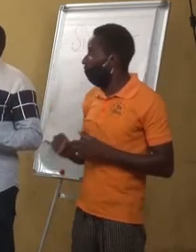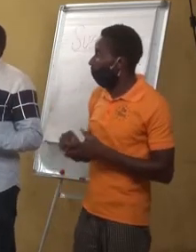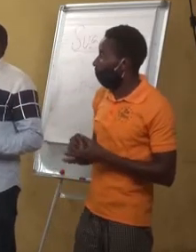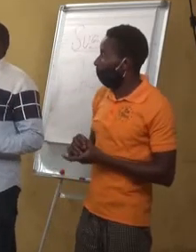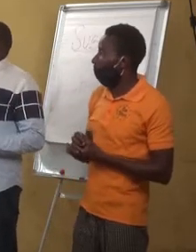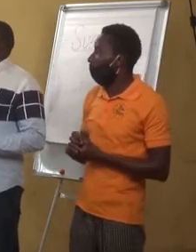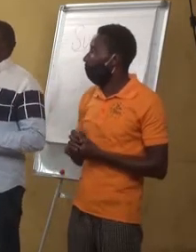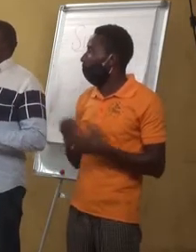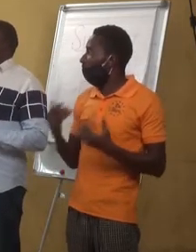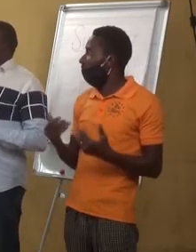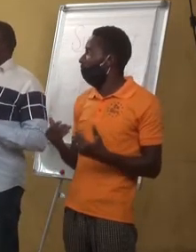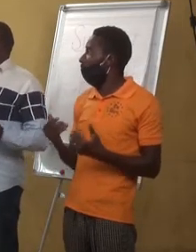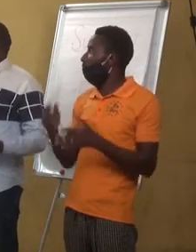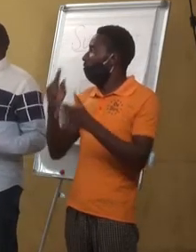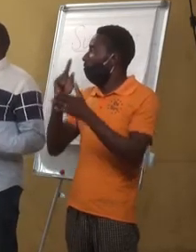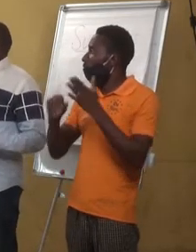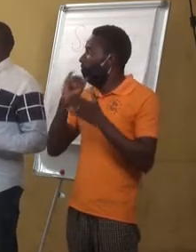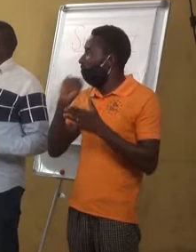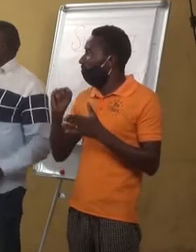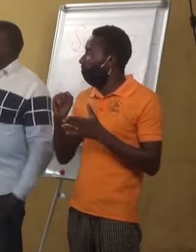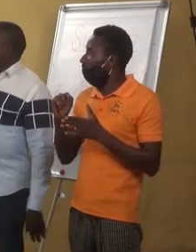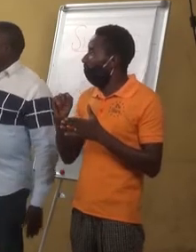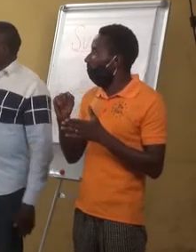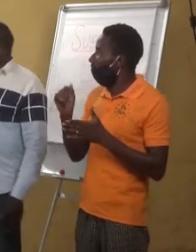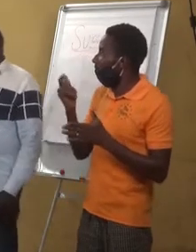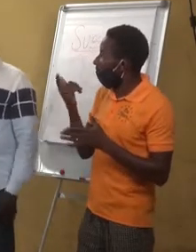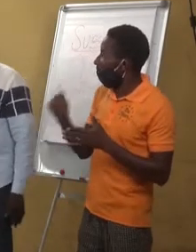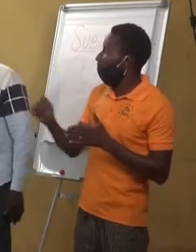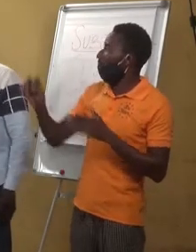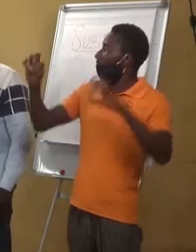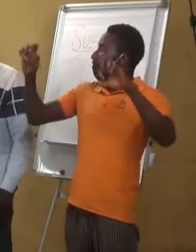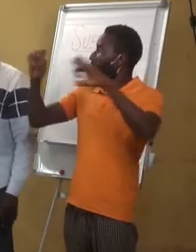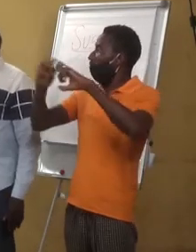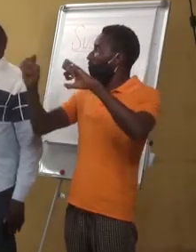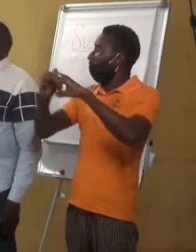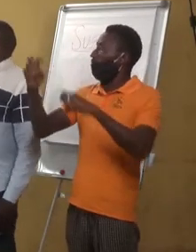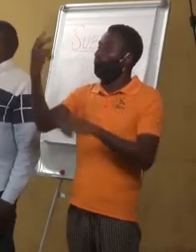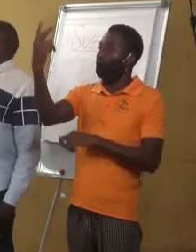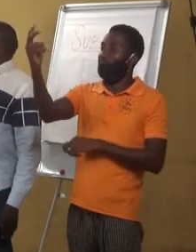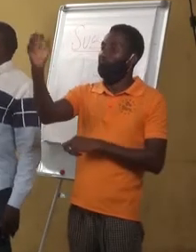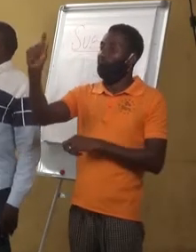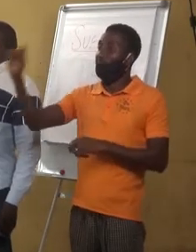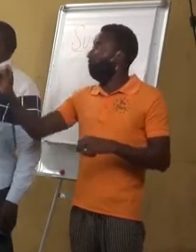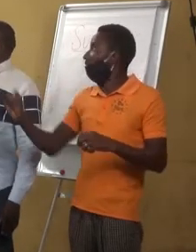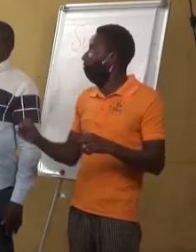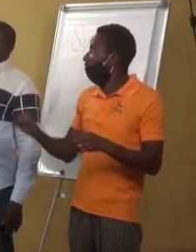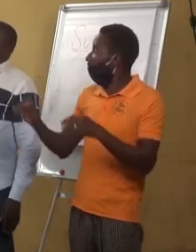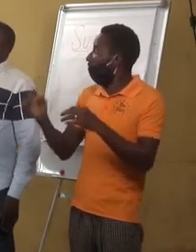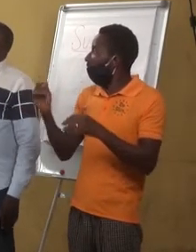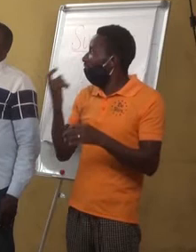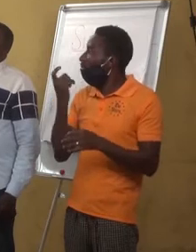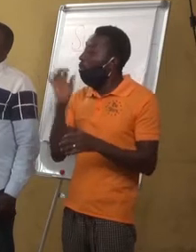then we see their mode of formation and so on and so forth. To start with, let us start